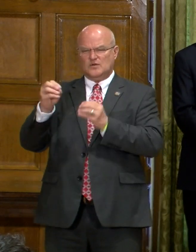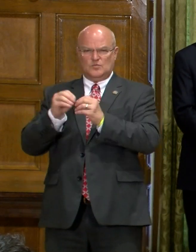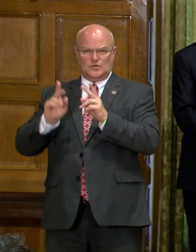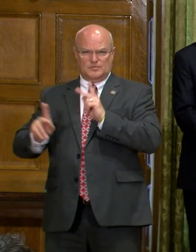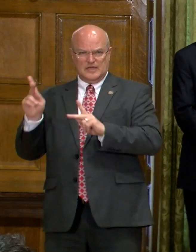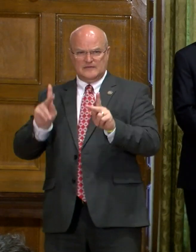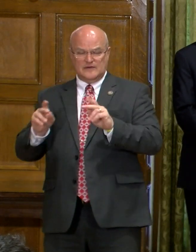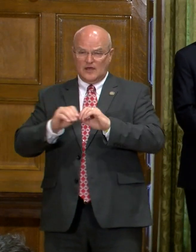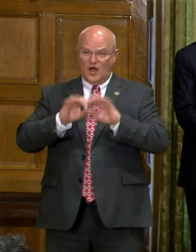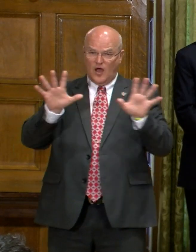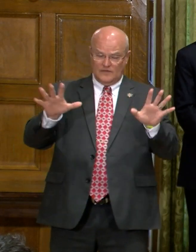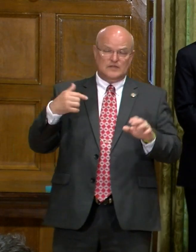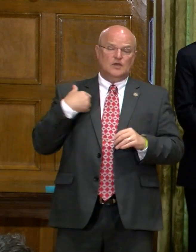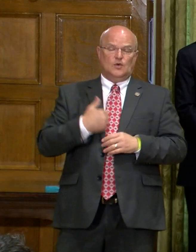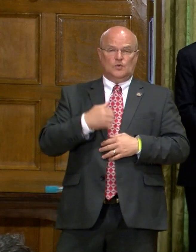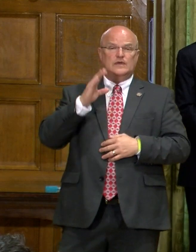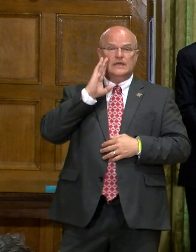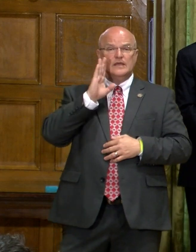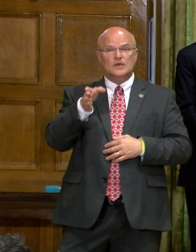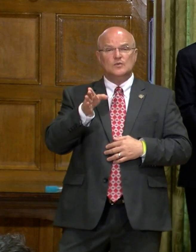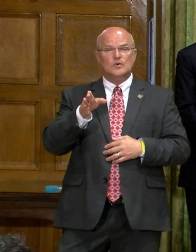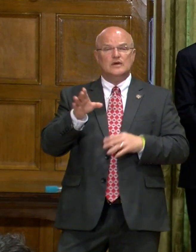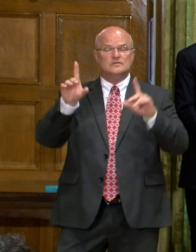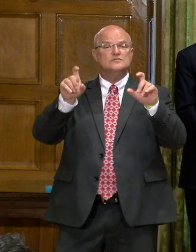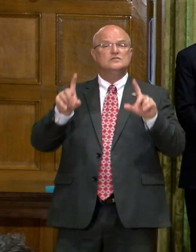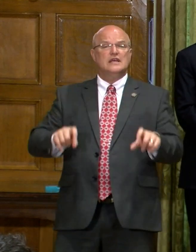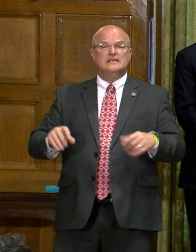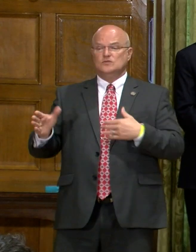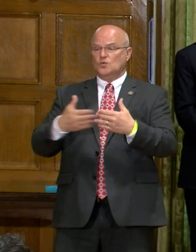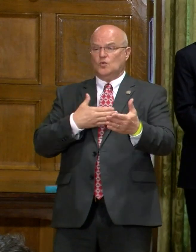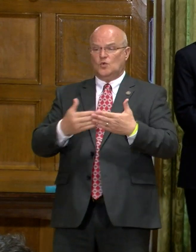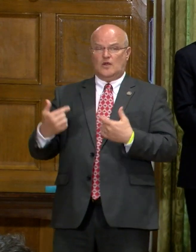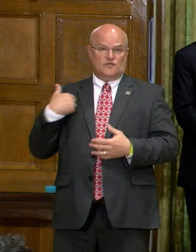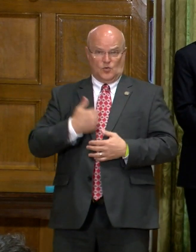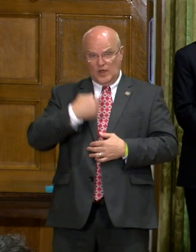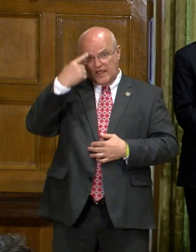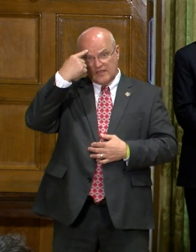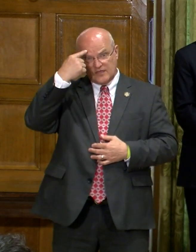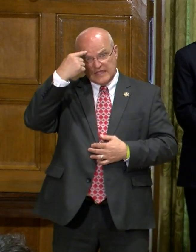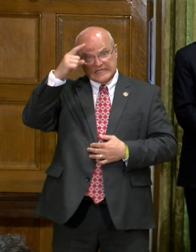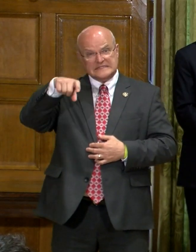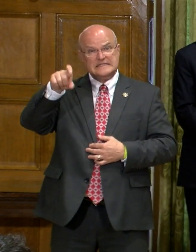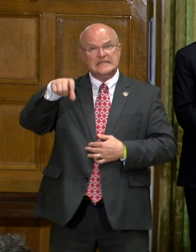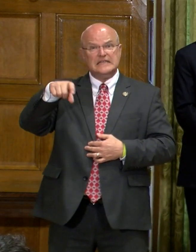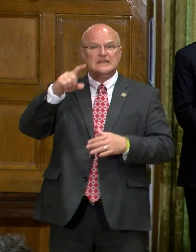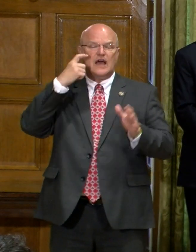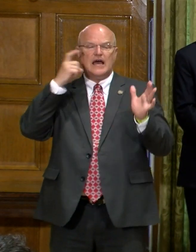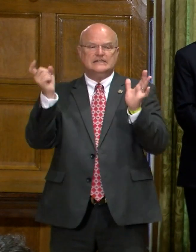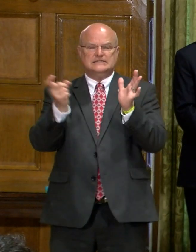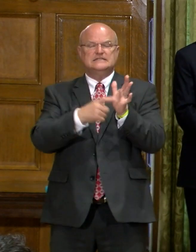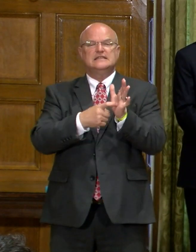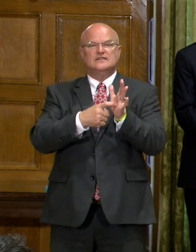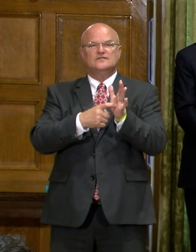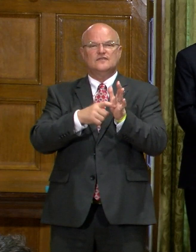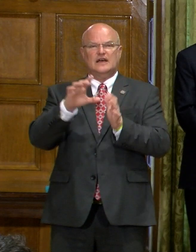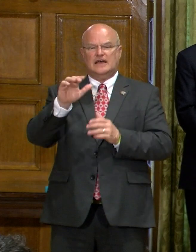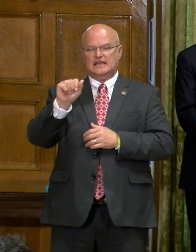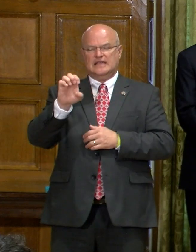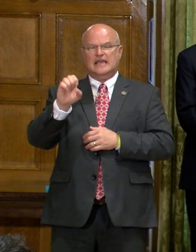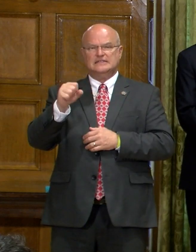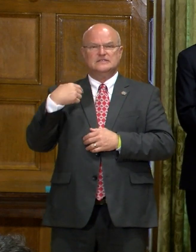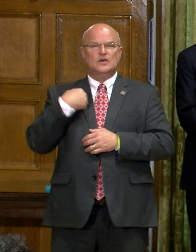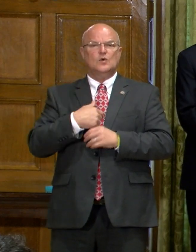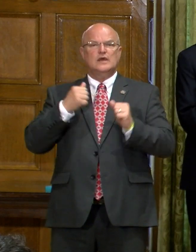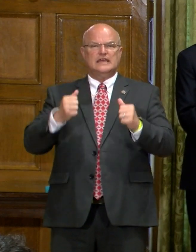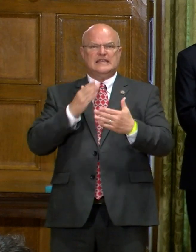individuals. Obviously, we'll do testing wherever we think it's needed to identify cases so